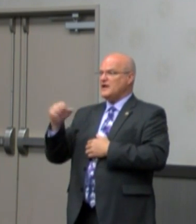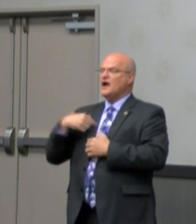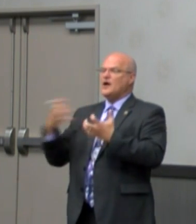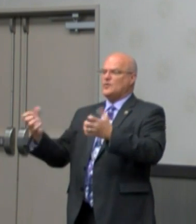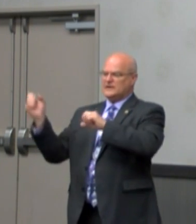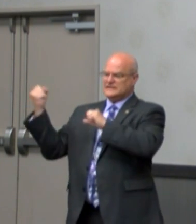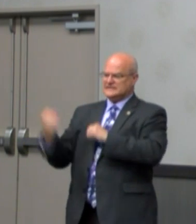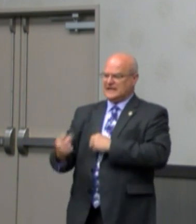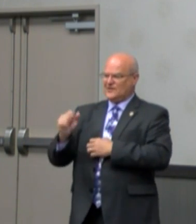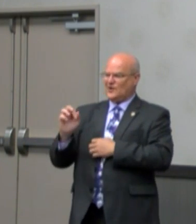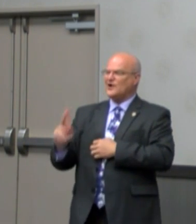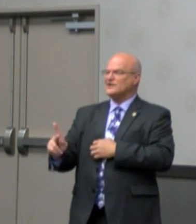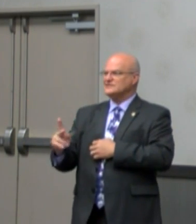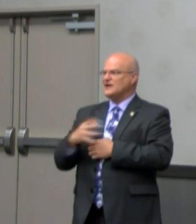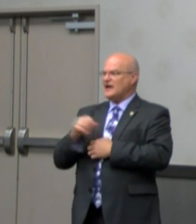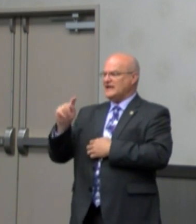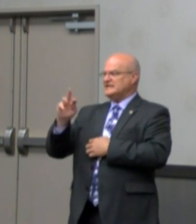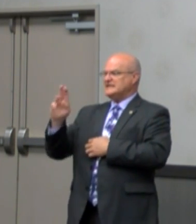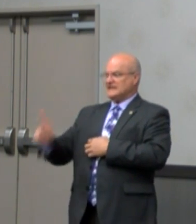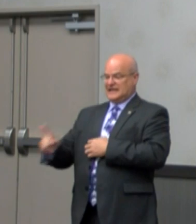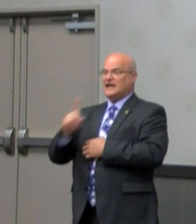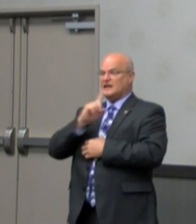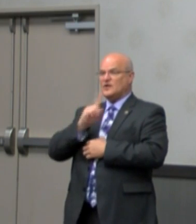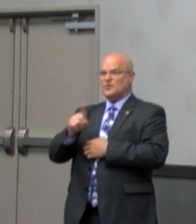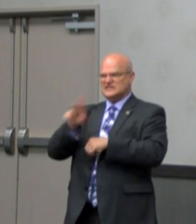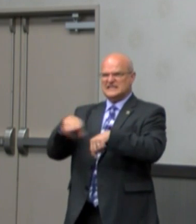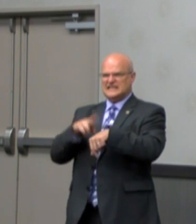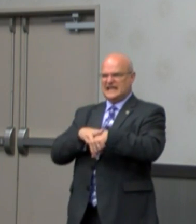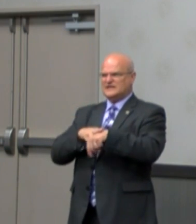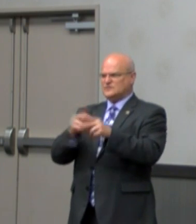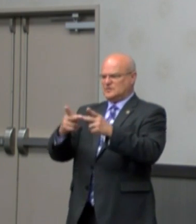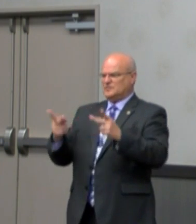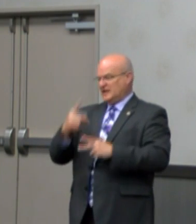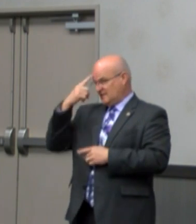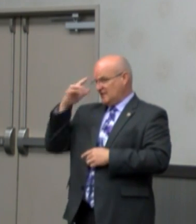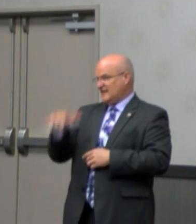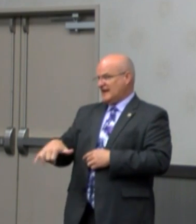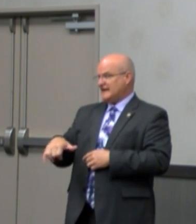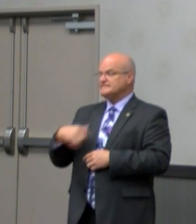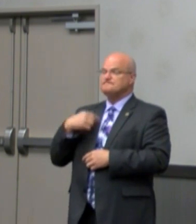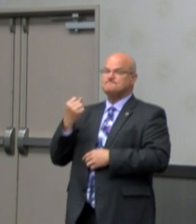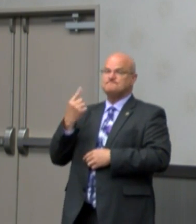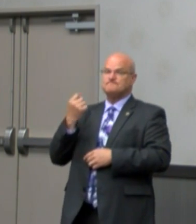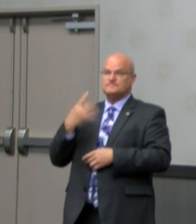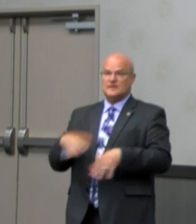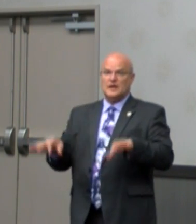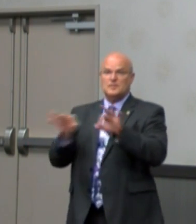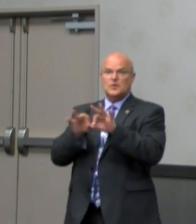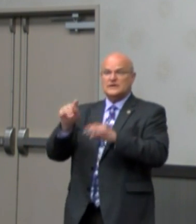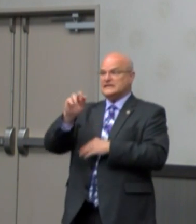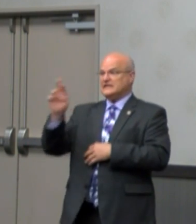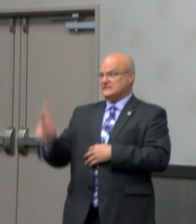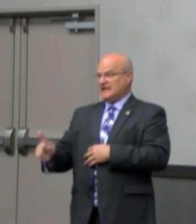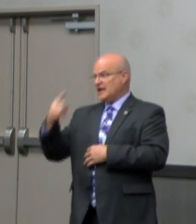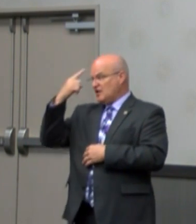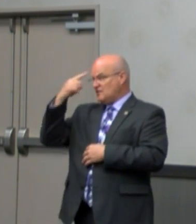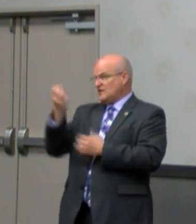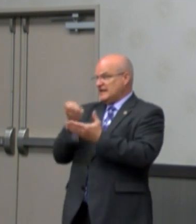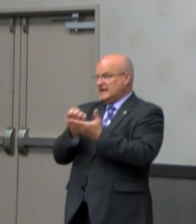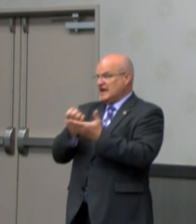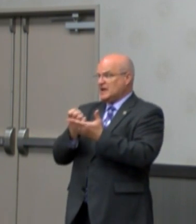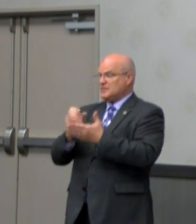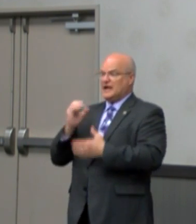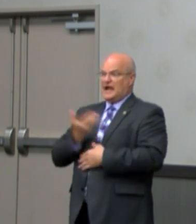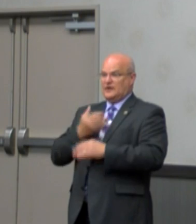come to South Arkansas, and Texarkana was a natural spot for that. I realize how important Texarkana is to the economy